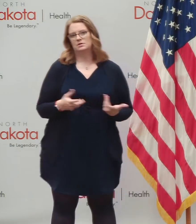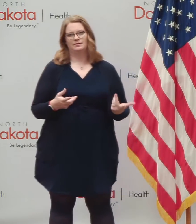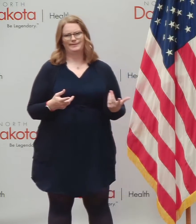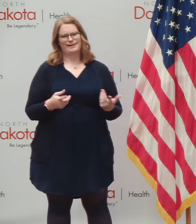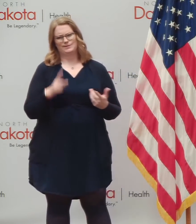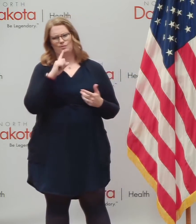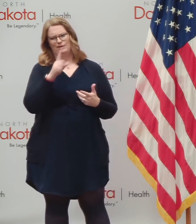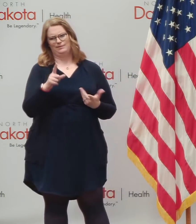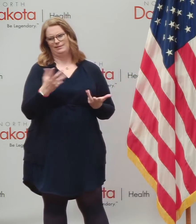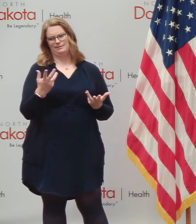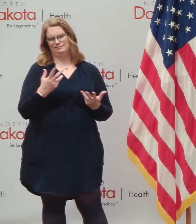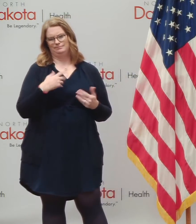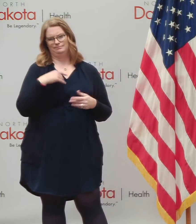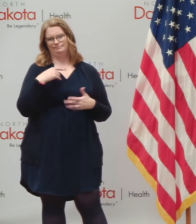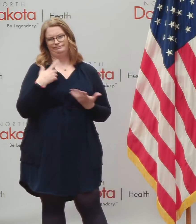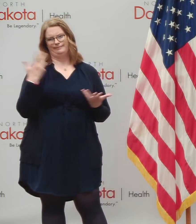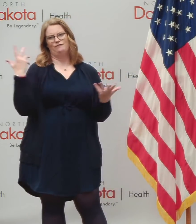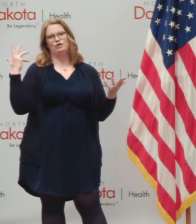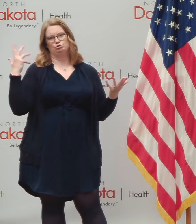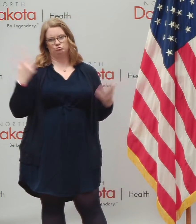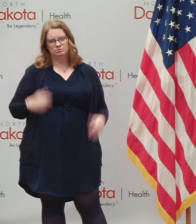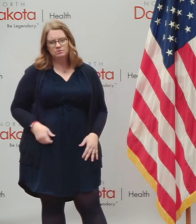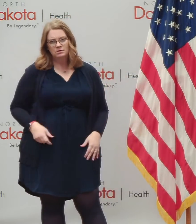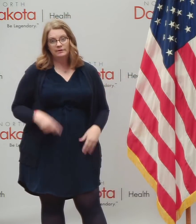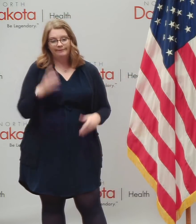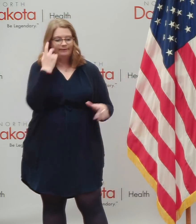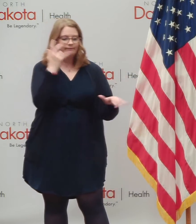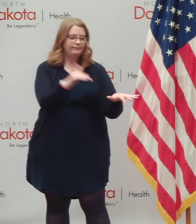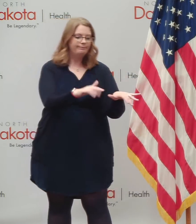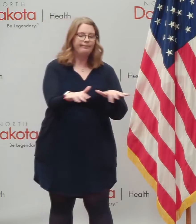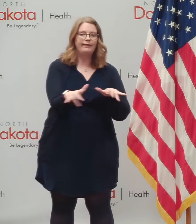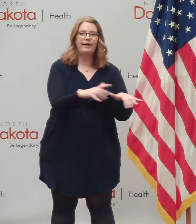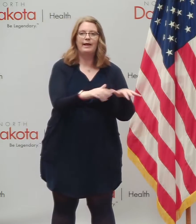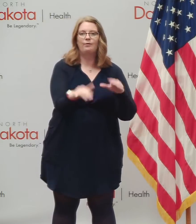whether it's piano lessons or